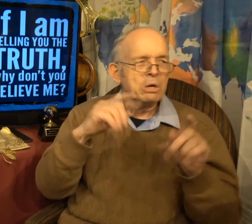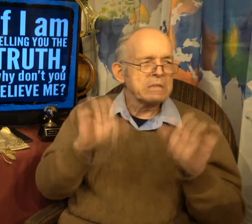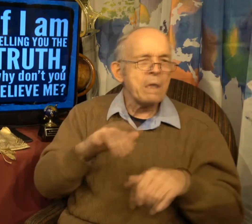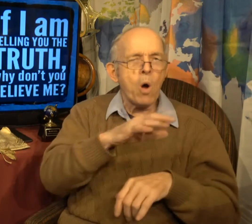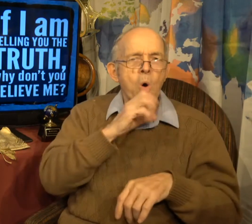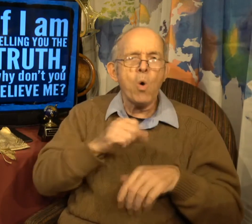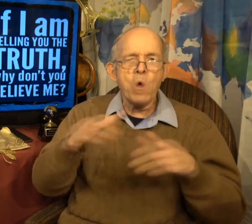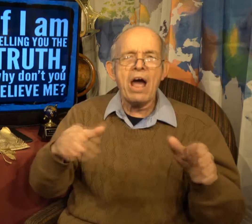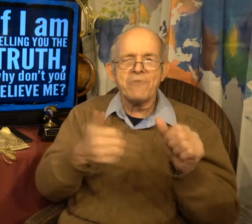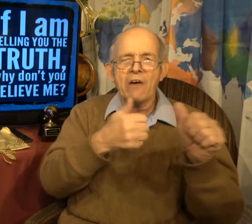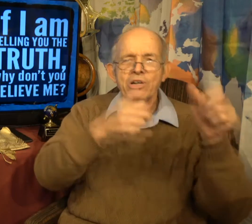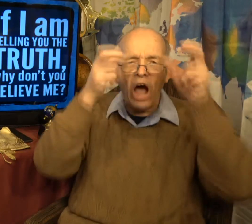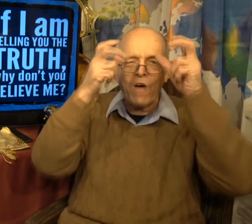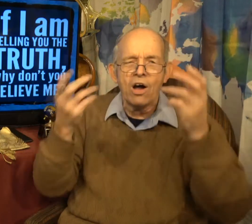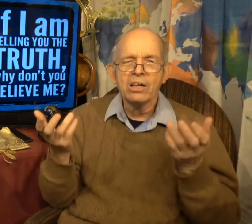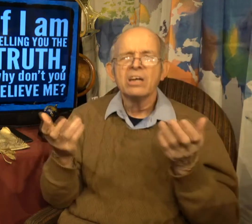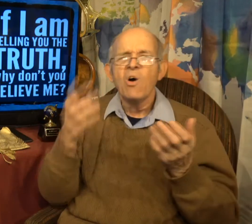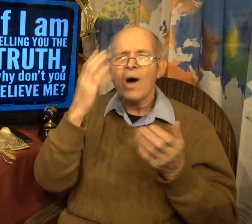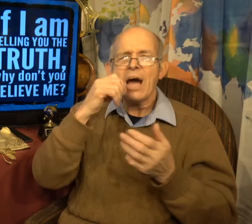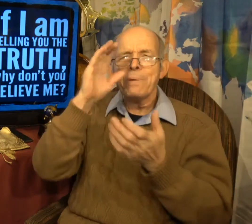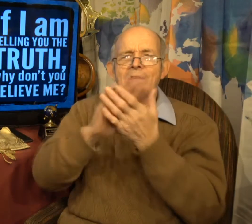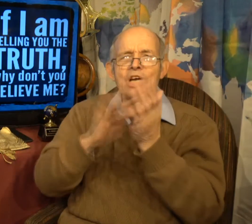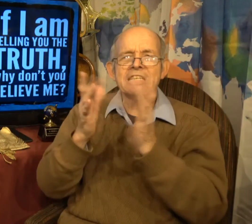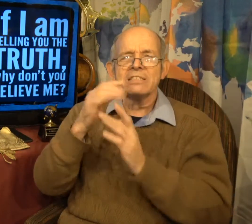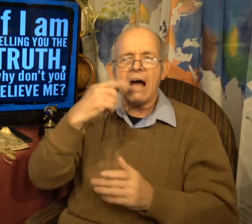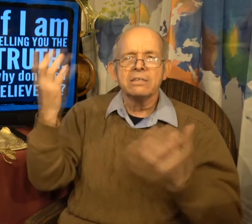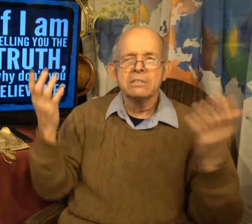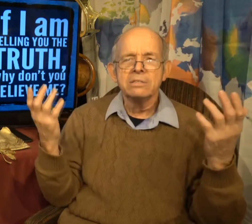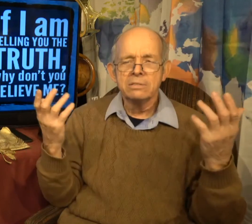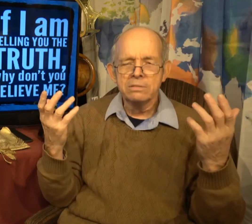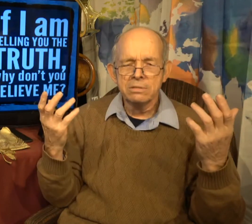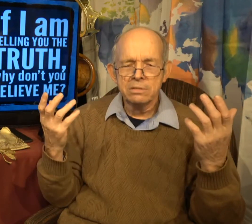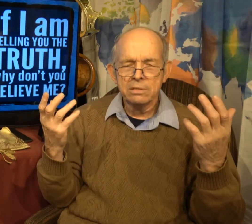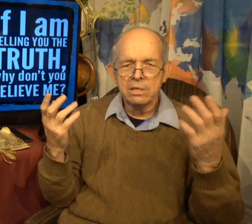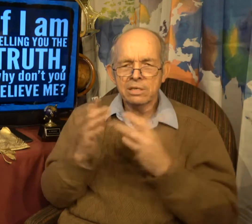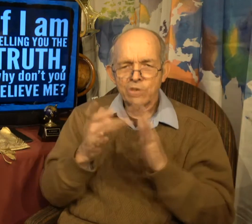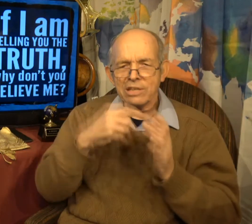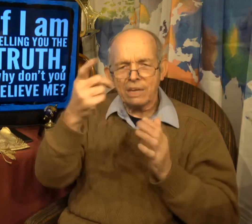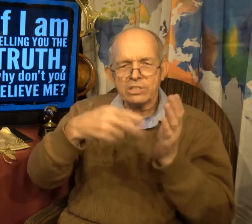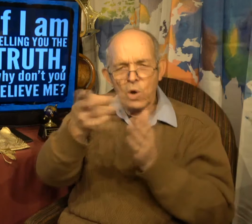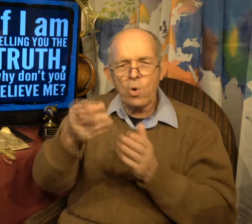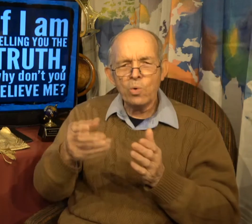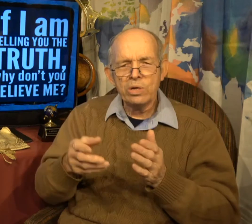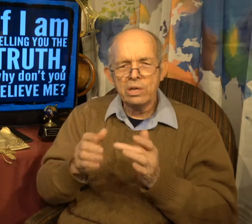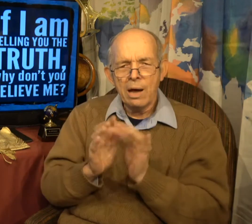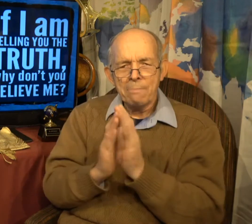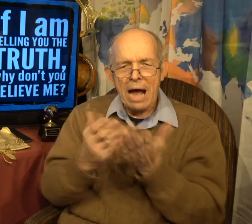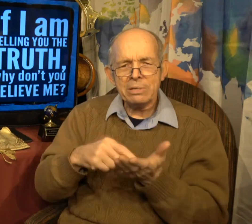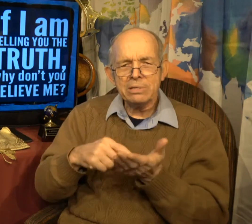Turn away by the devil. Why not blame Jesus Christ? Jesus Christ is true. Bible is